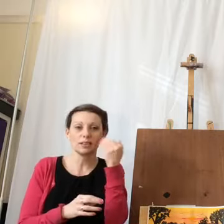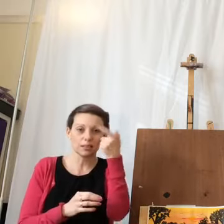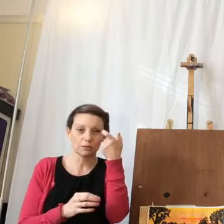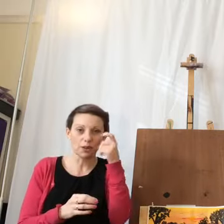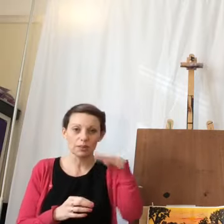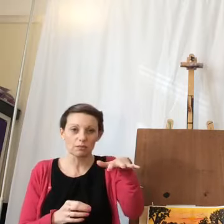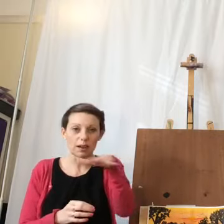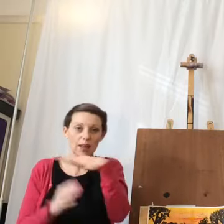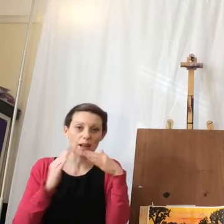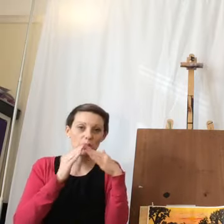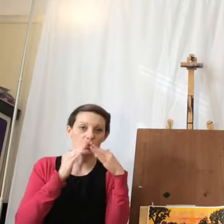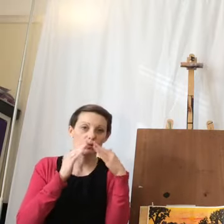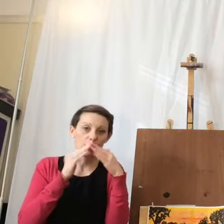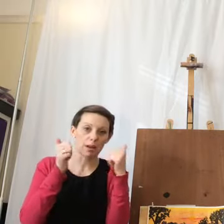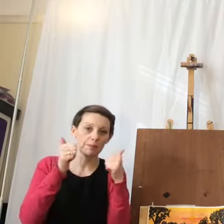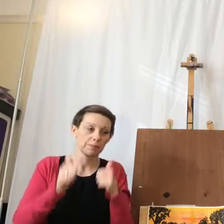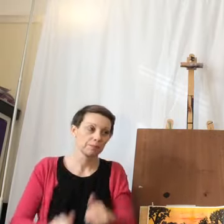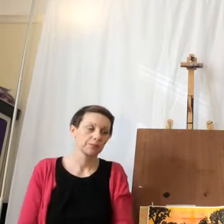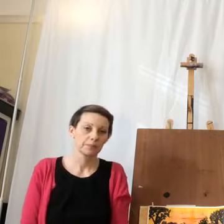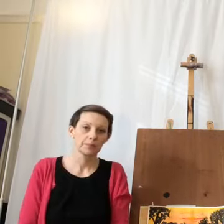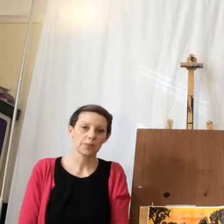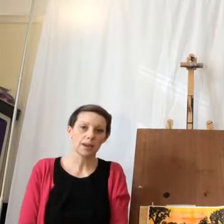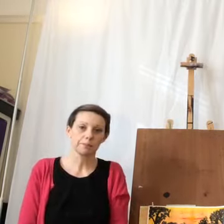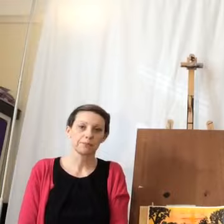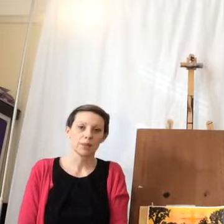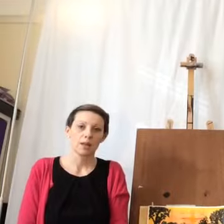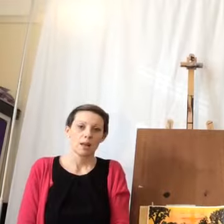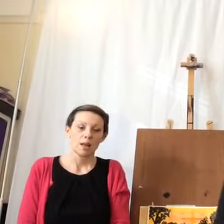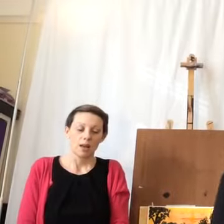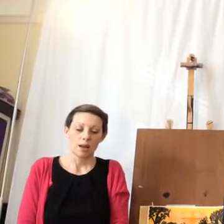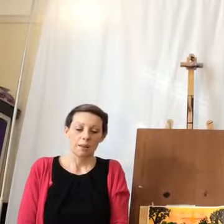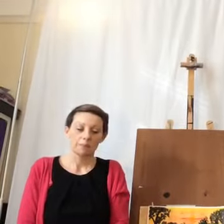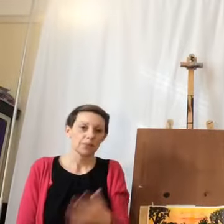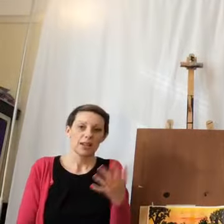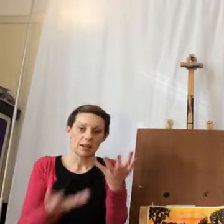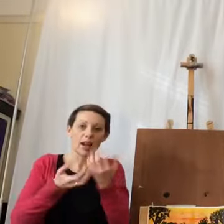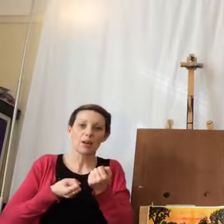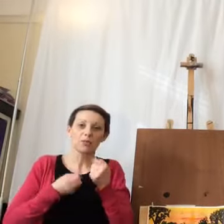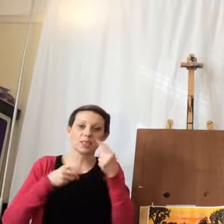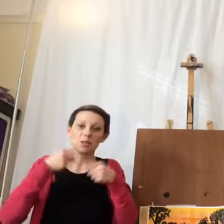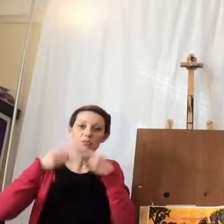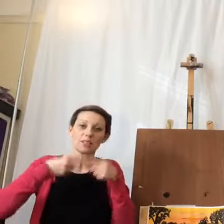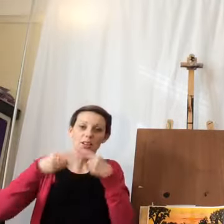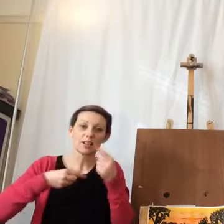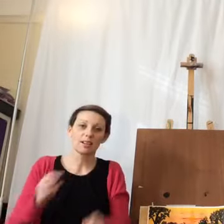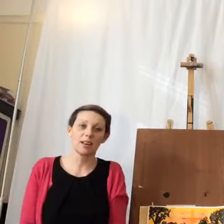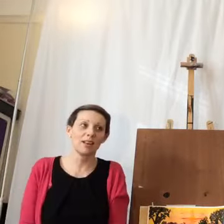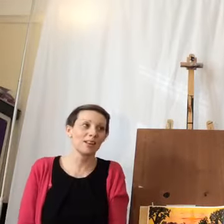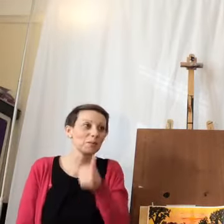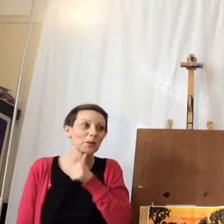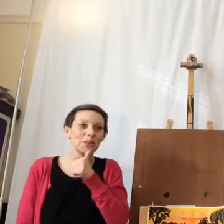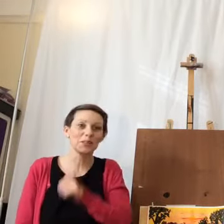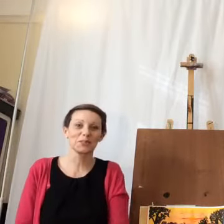quite easy to find around the house. Keep some junk as well. Yeah. Yeah,